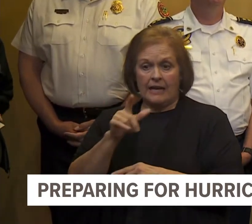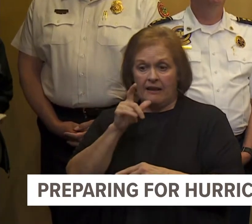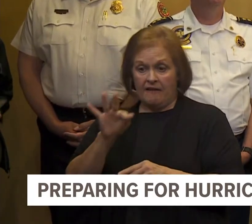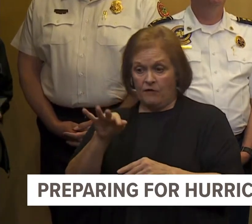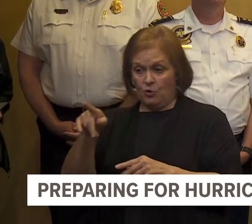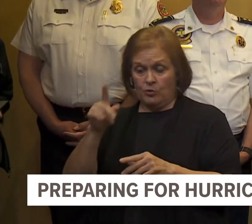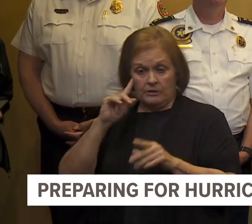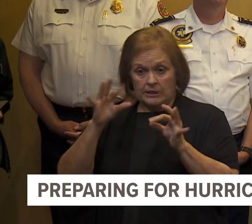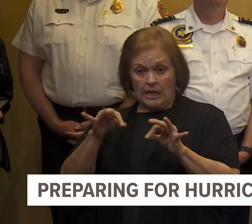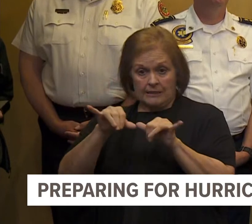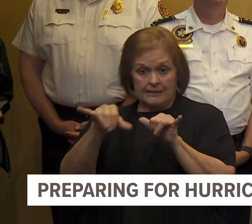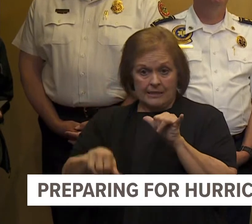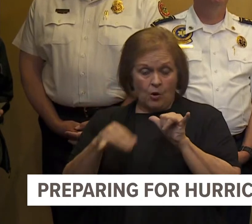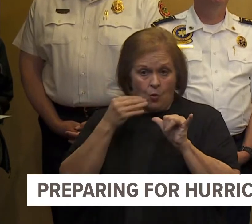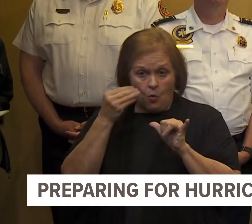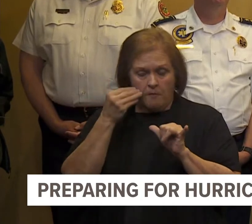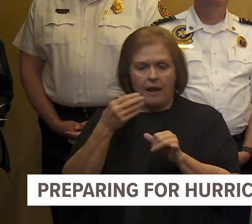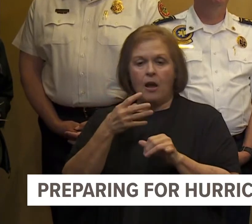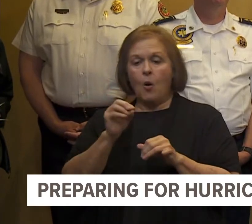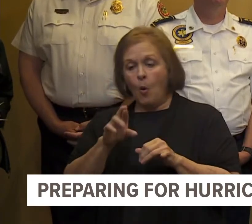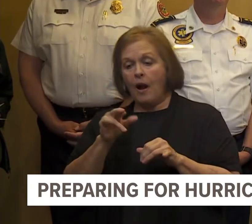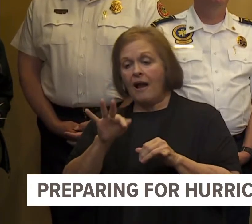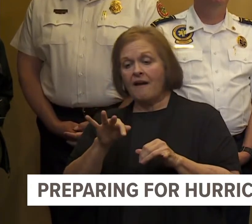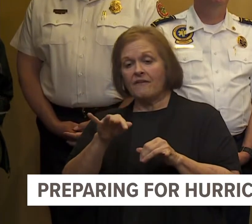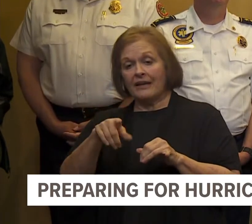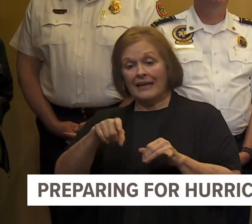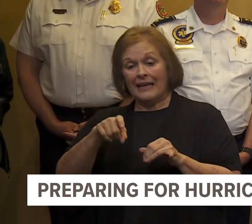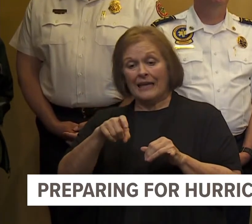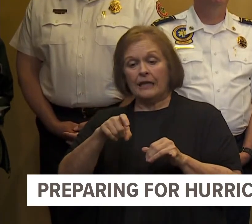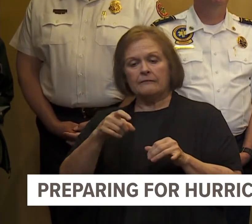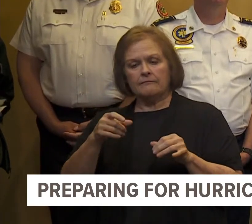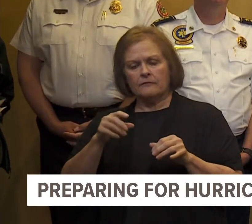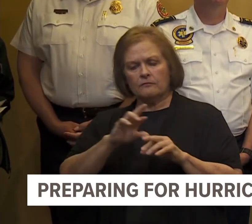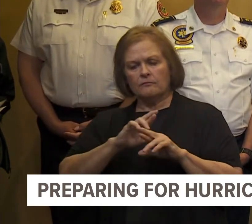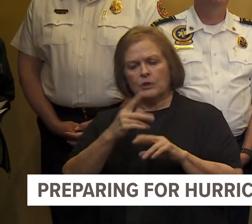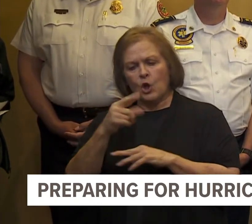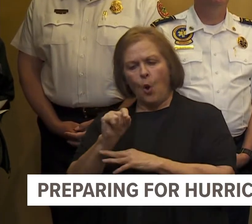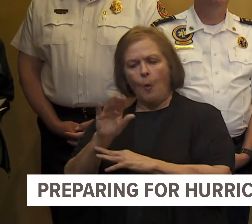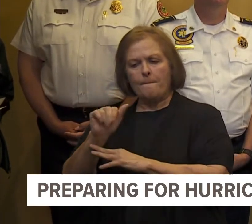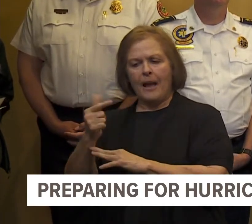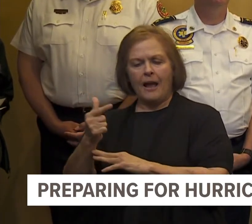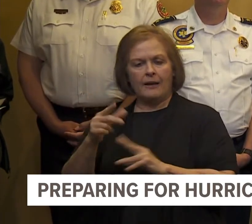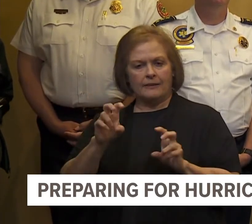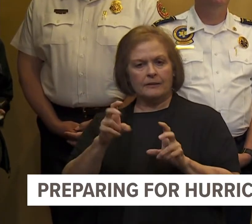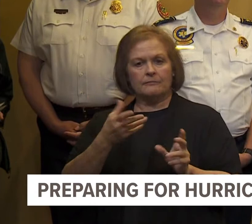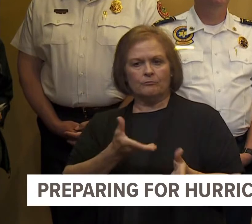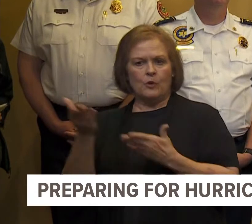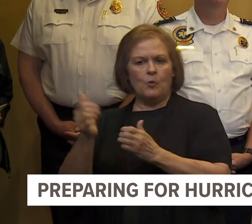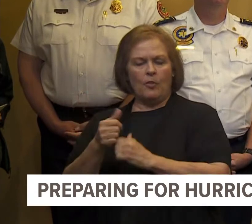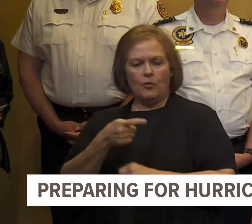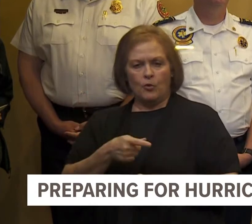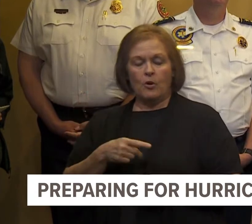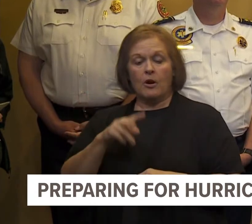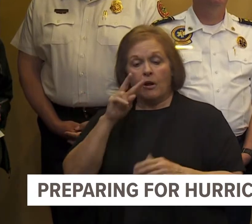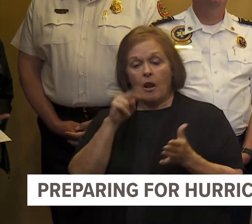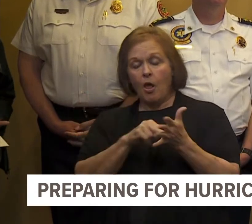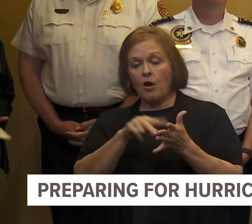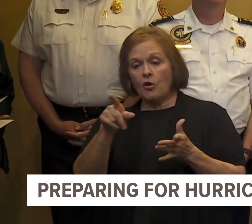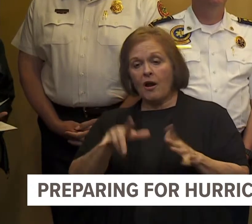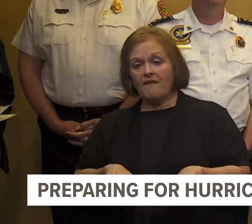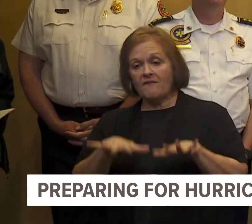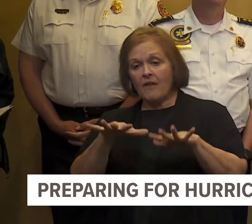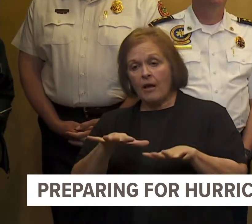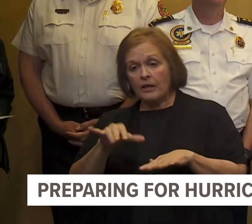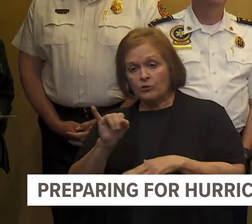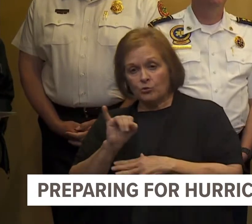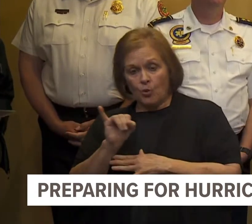in place, and always have a go bag ready in case we do need to evacuate. Review your flood insurance policy and make sure you're covered this